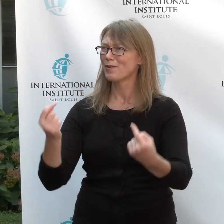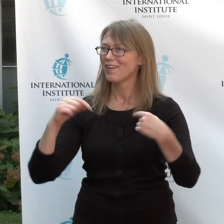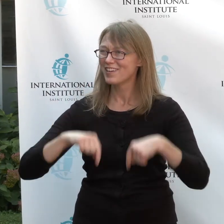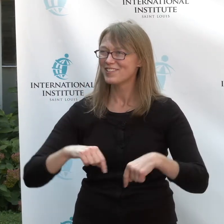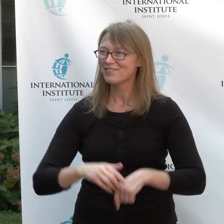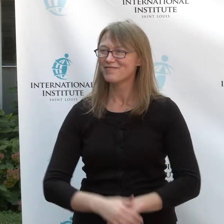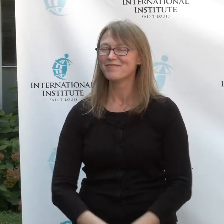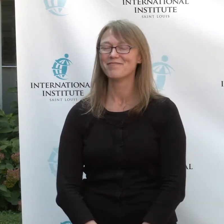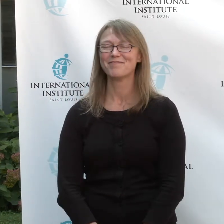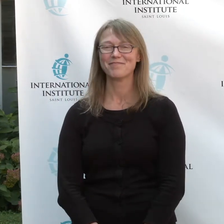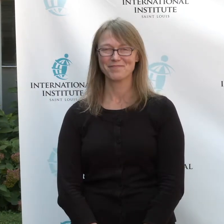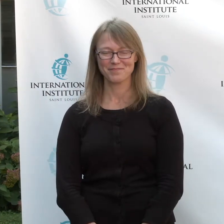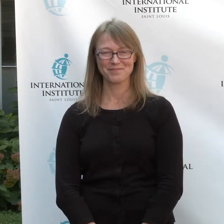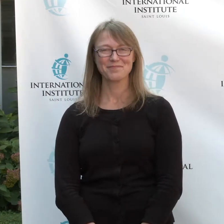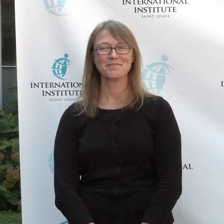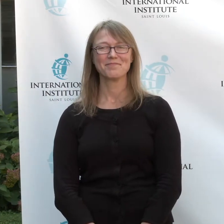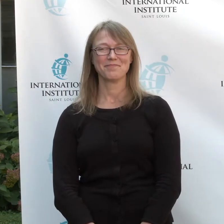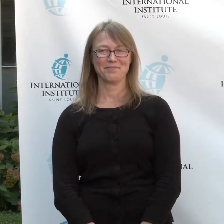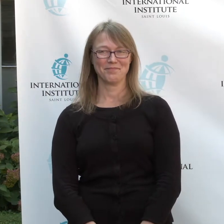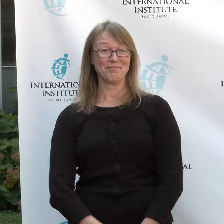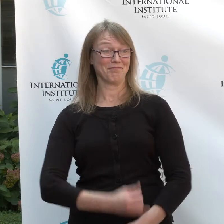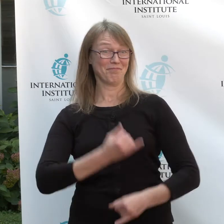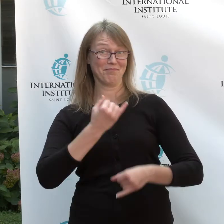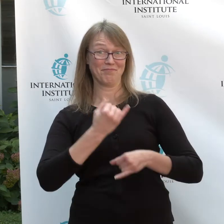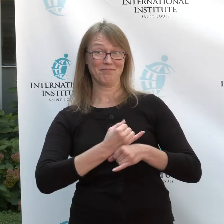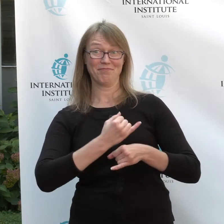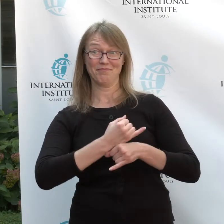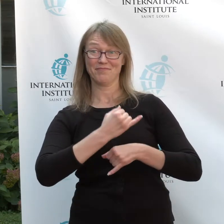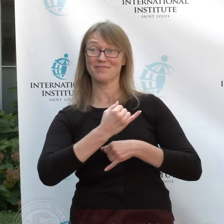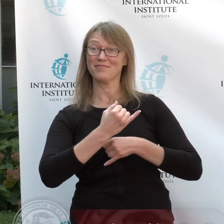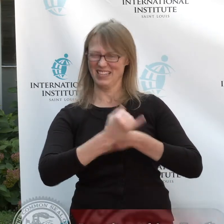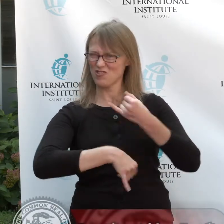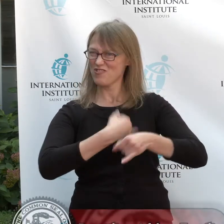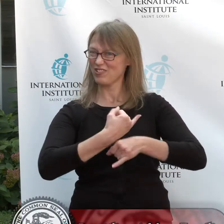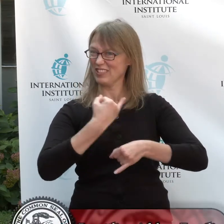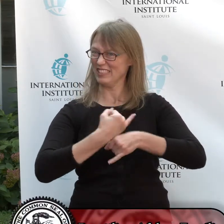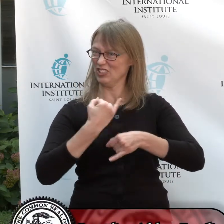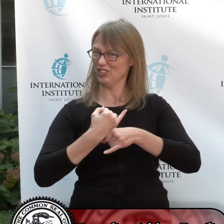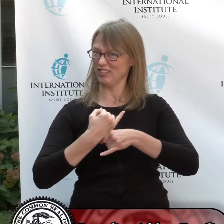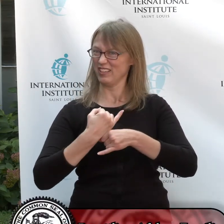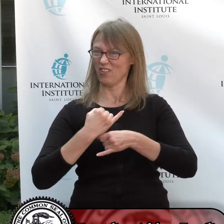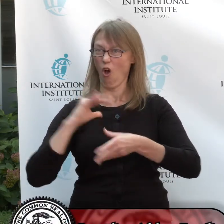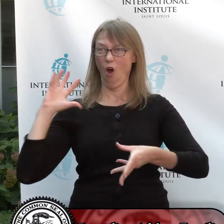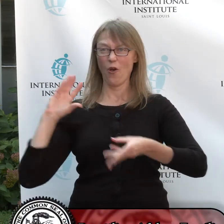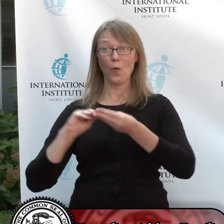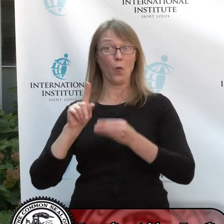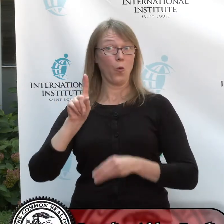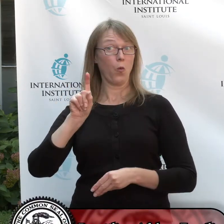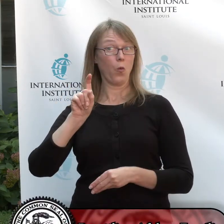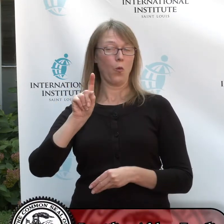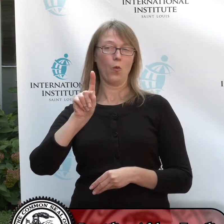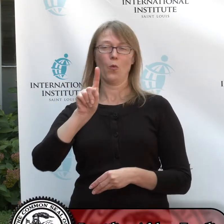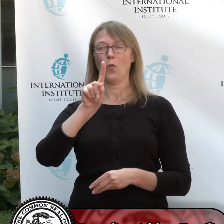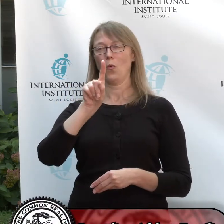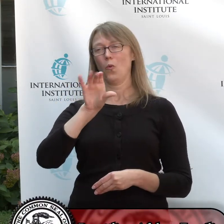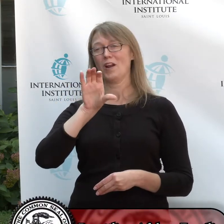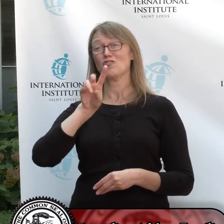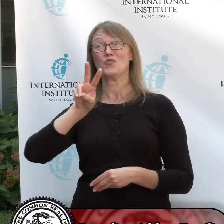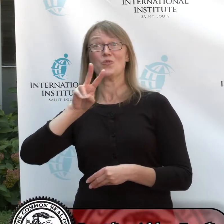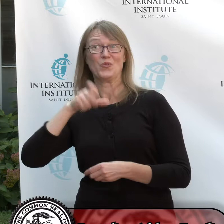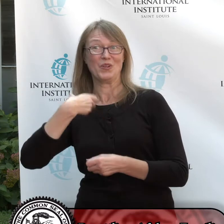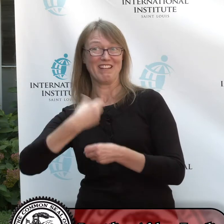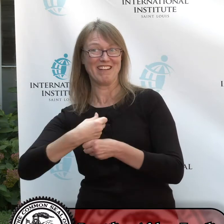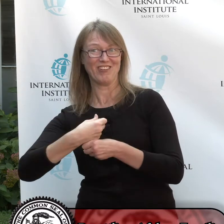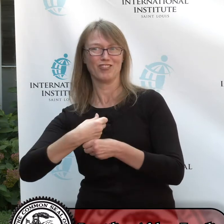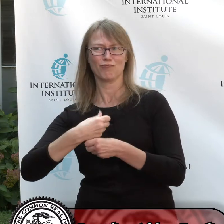today. The International Institute has for 102 years been welcoming and resettling immigrants in